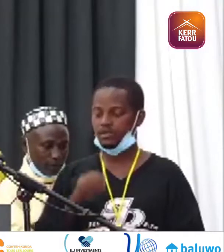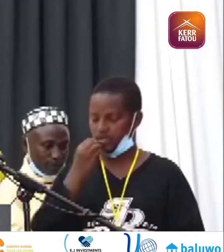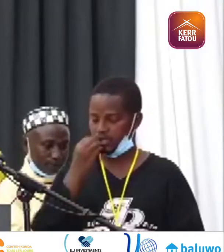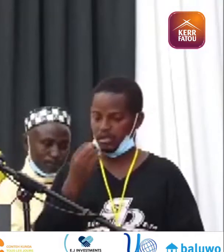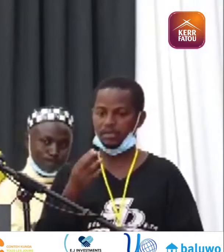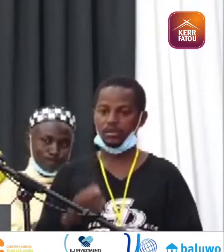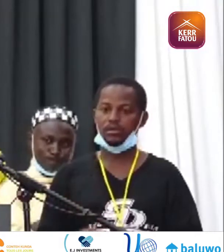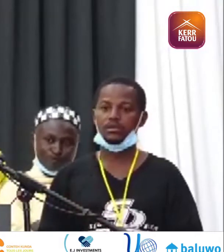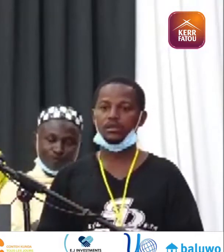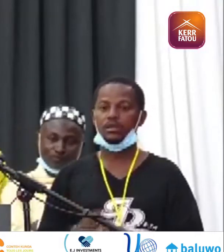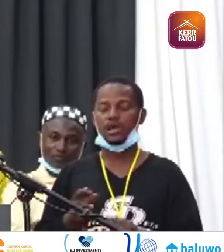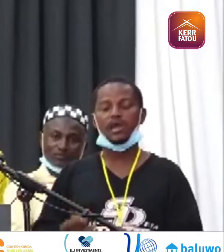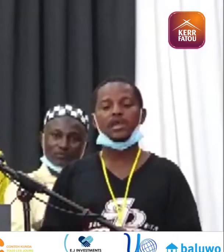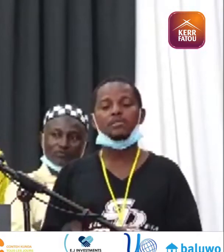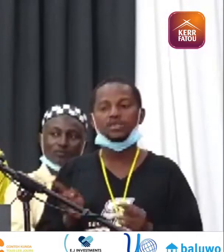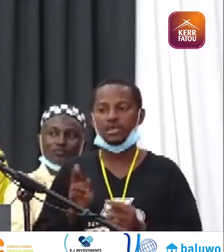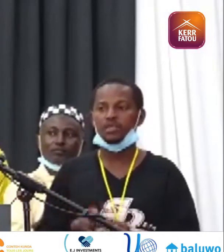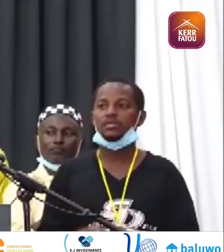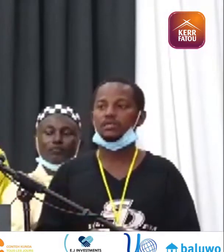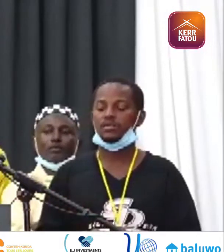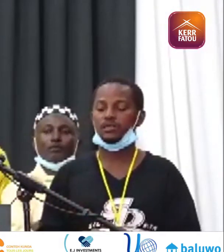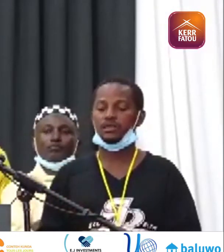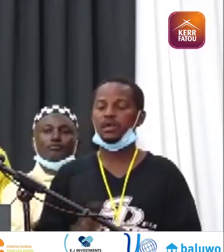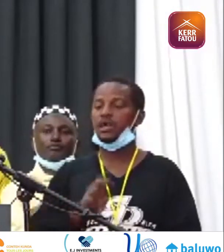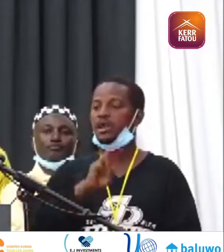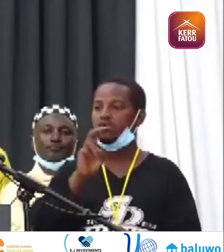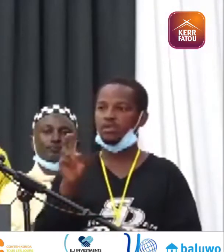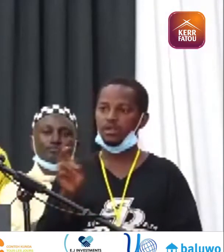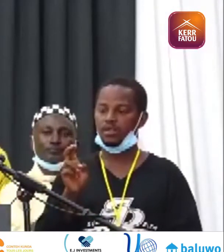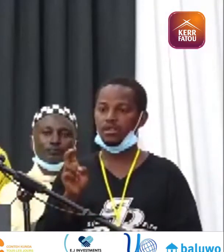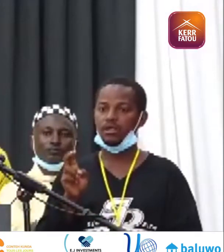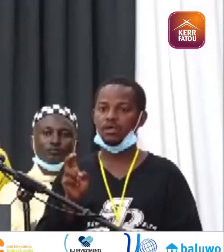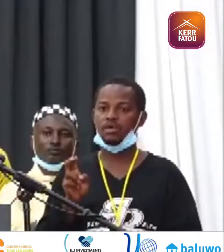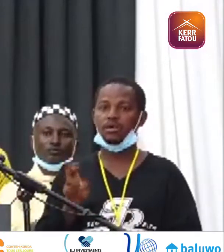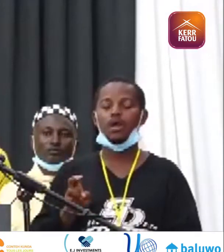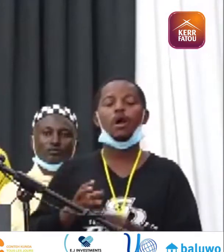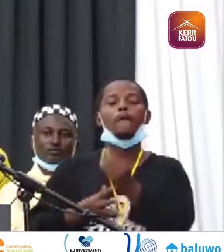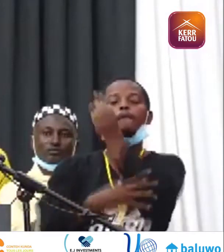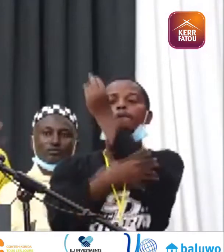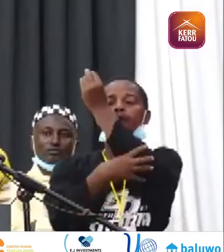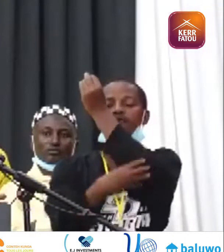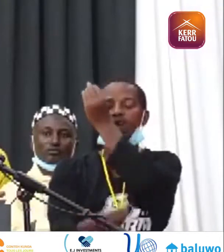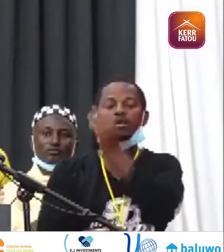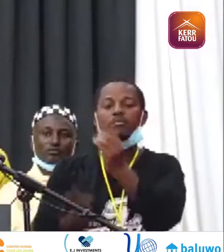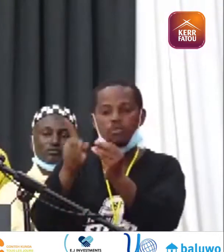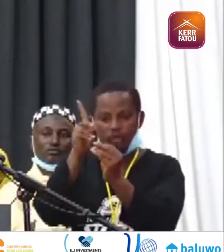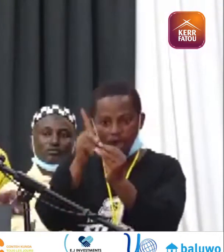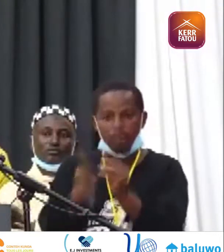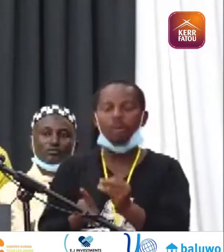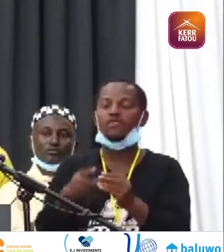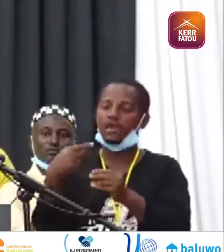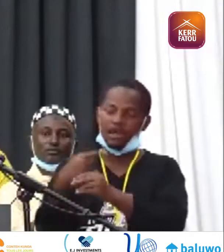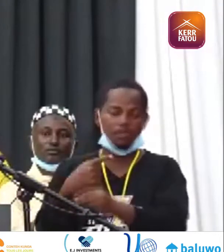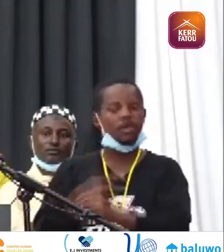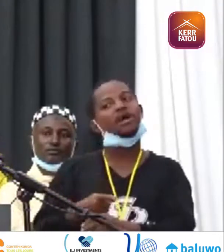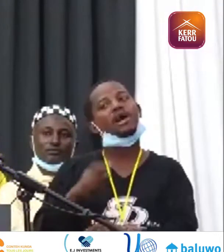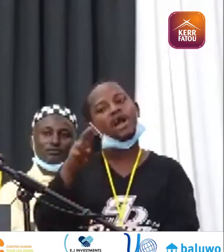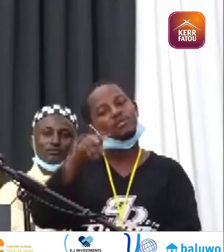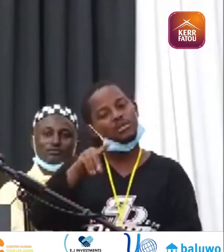what I will say it represents is the national poverty program for the